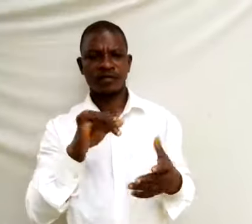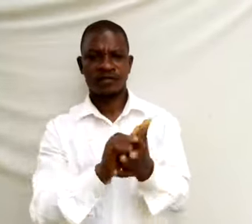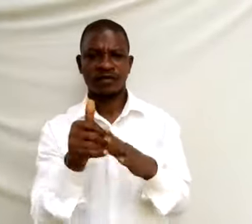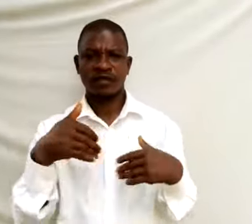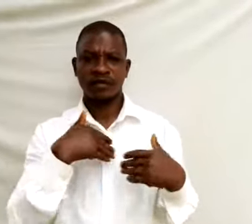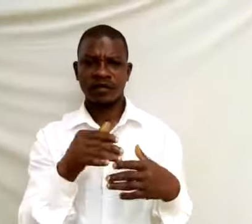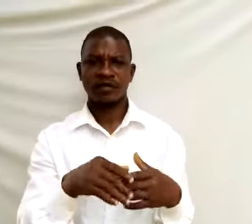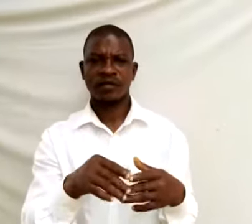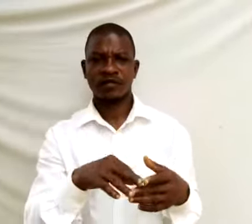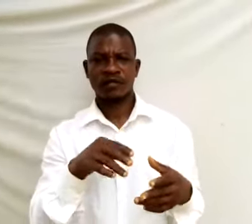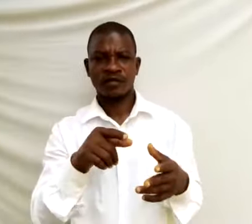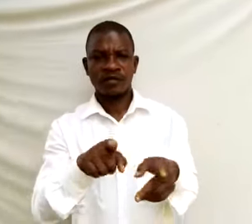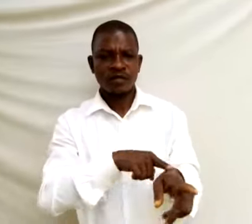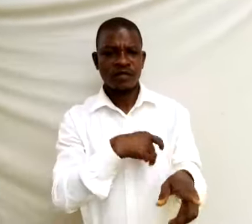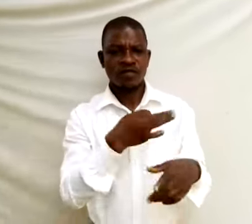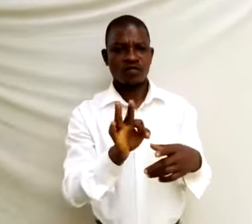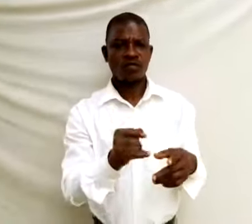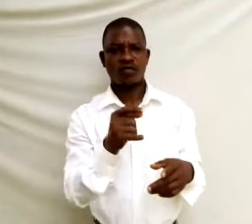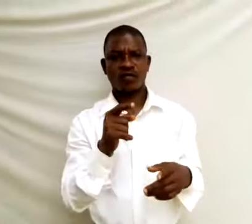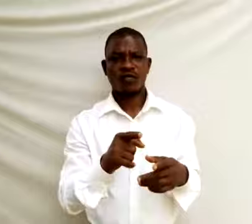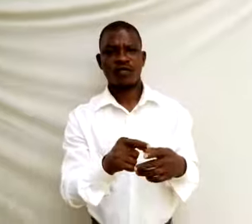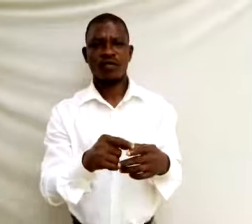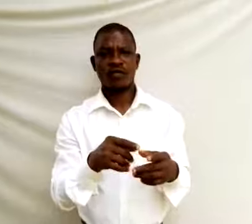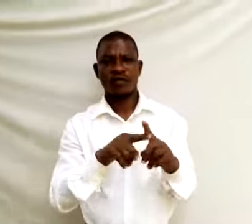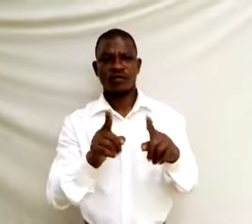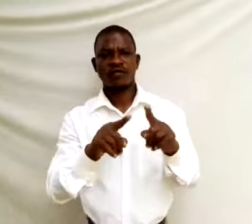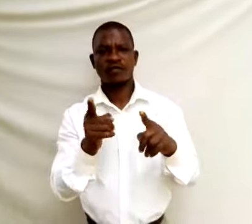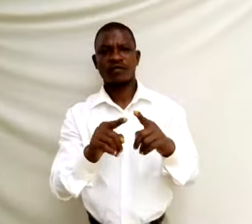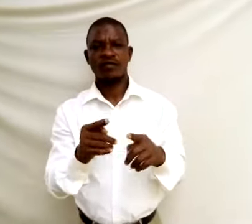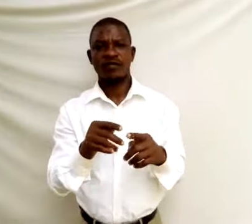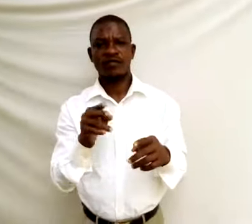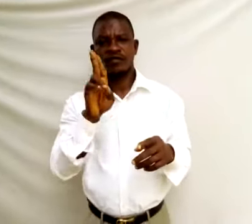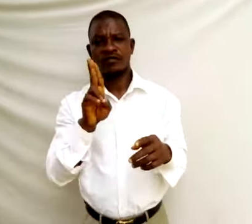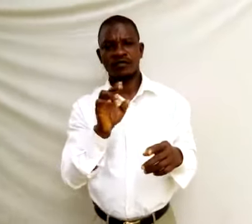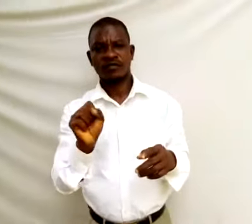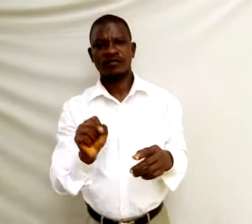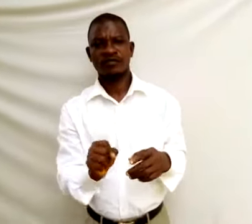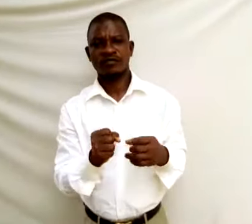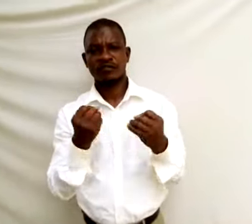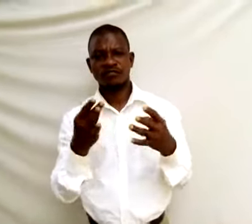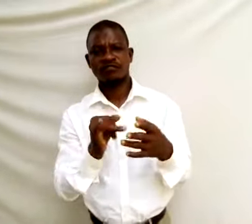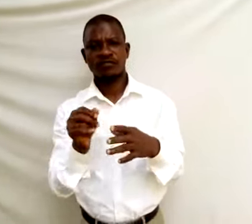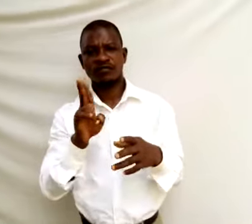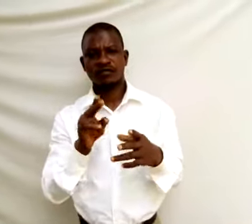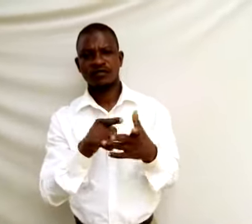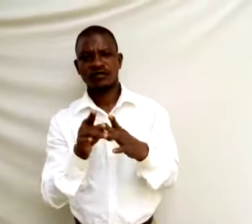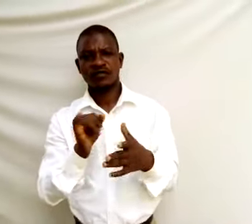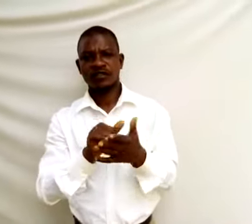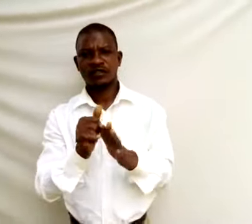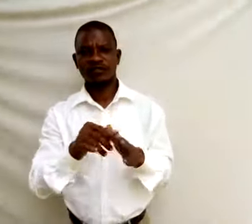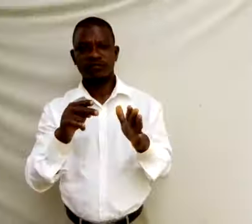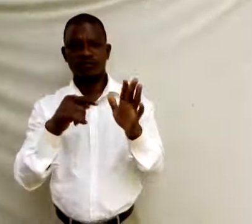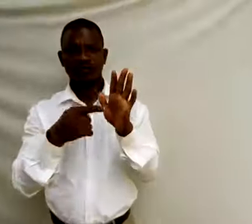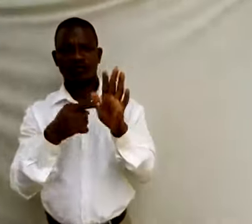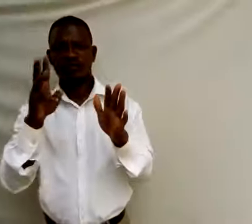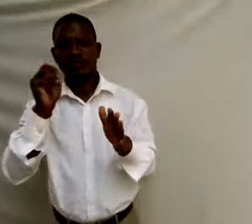has lots of several uses. This can be illustrated in